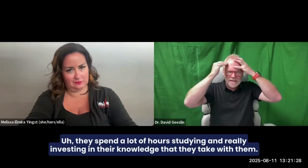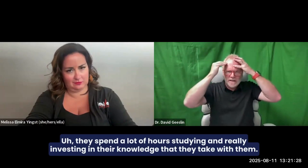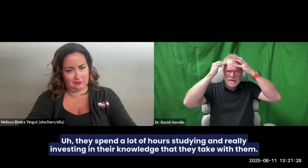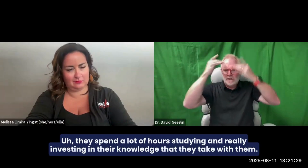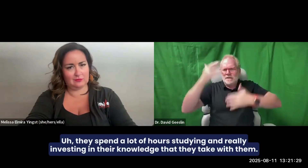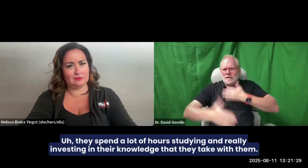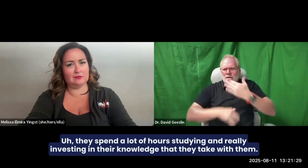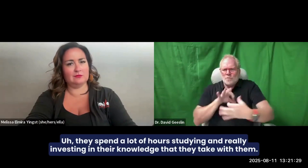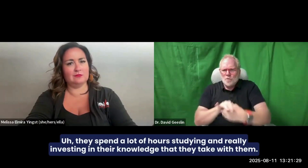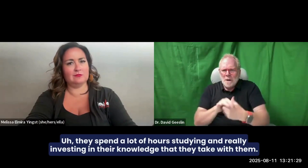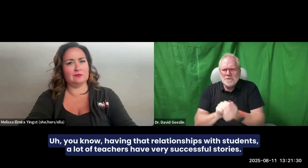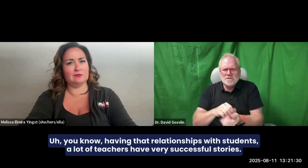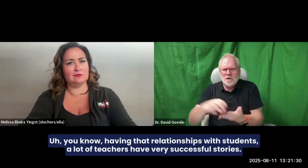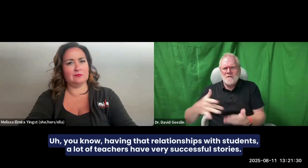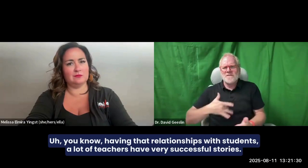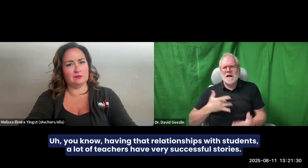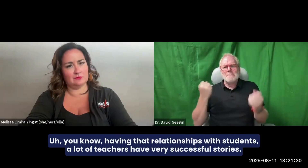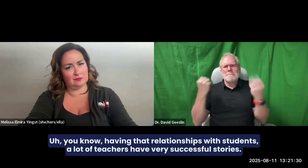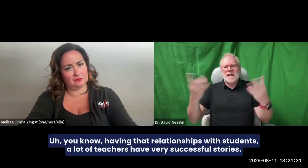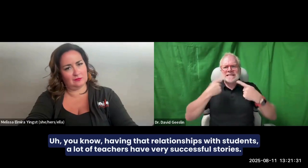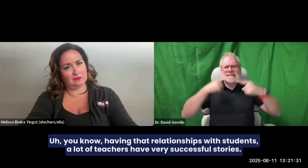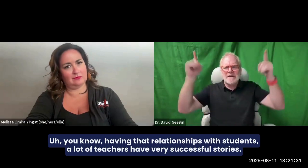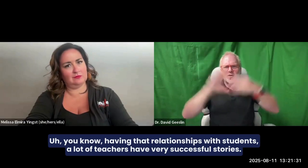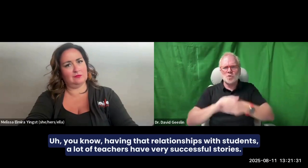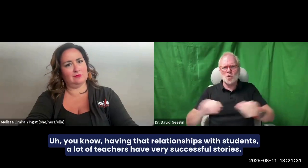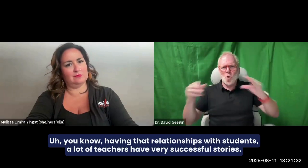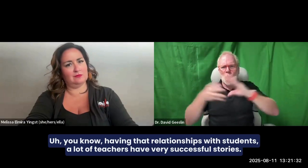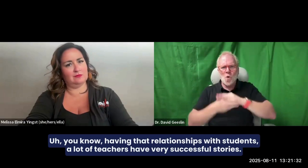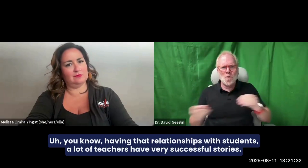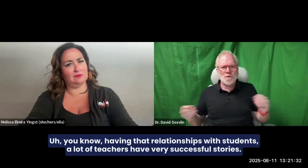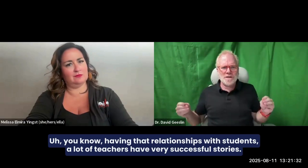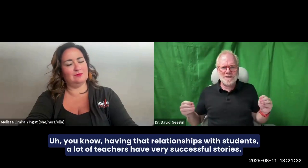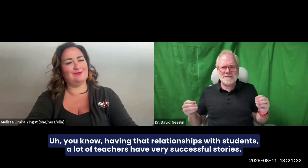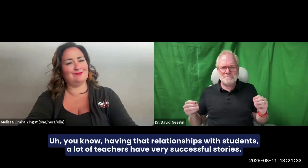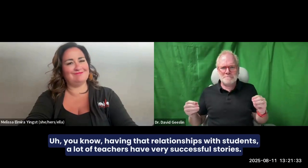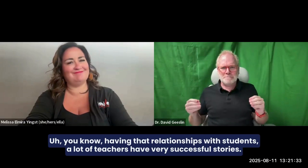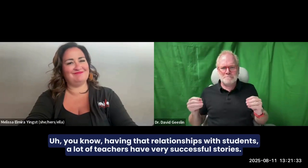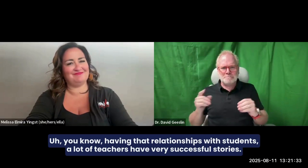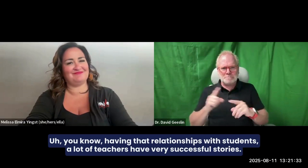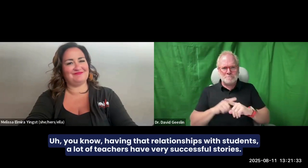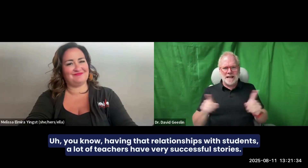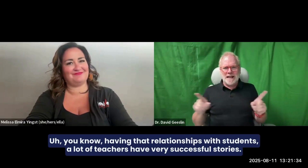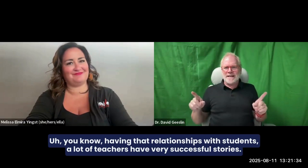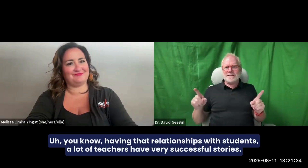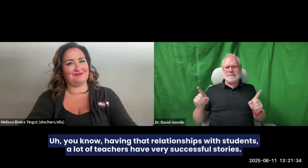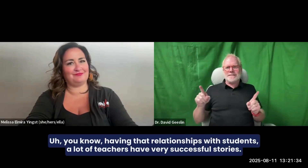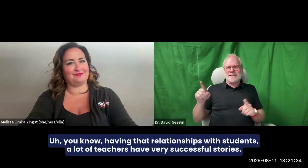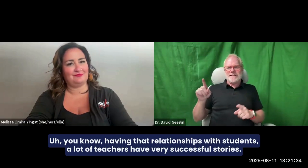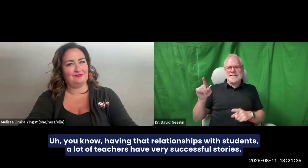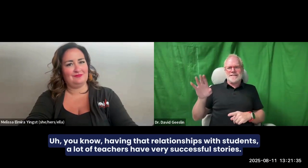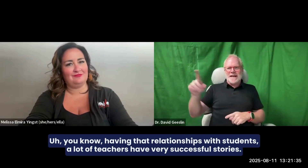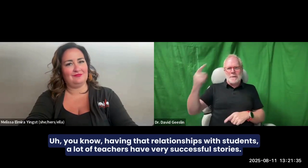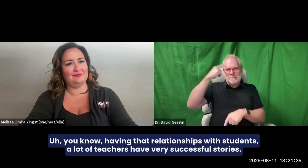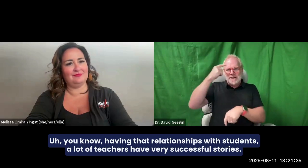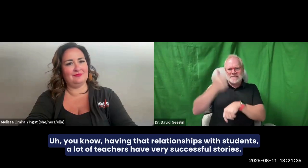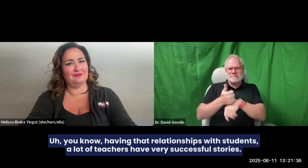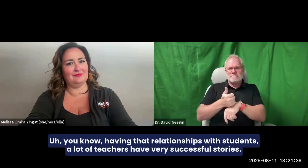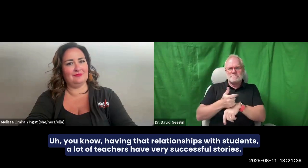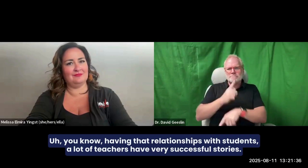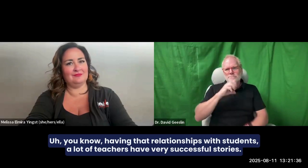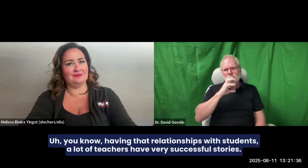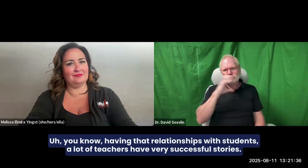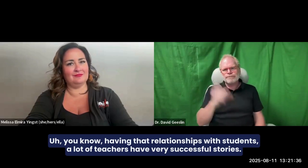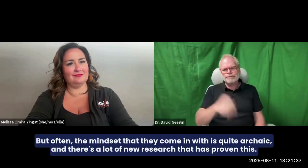knowledge that they take with them. Having that relationships with students. A lot of teachers have very successful